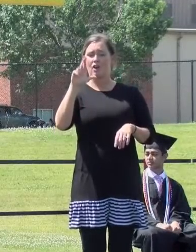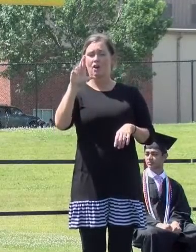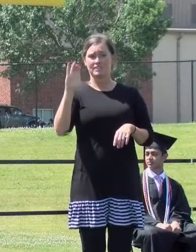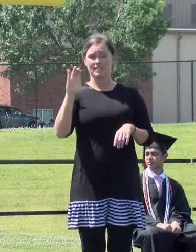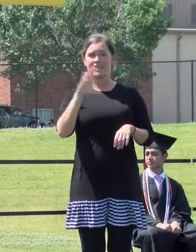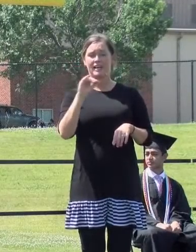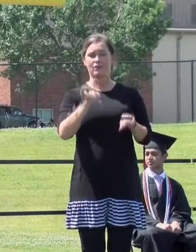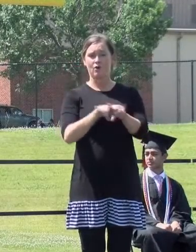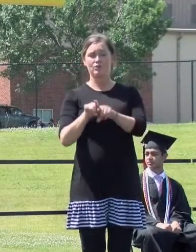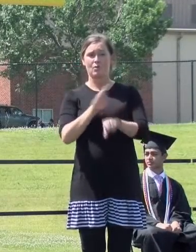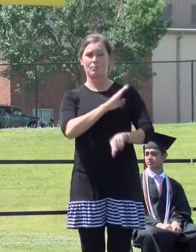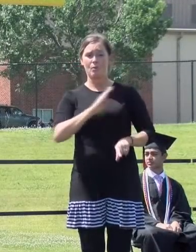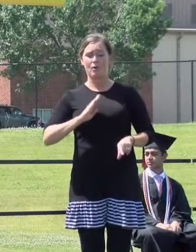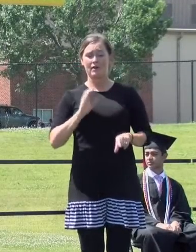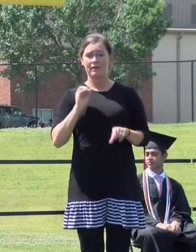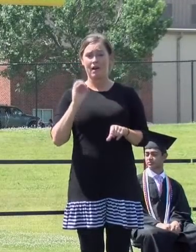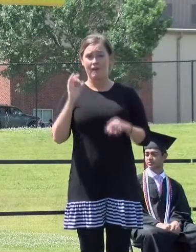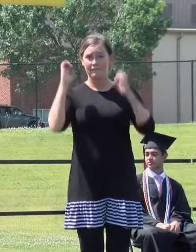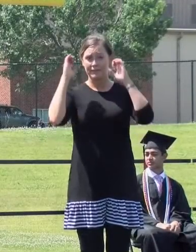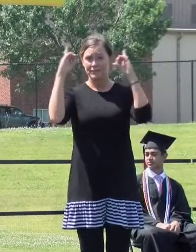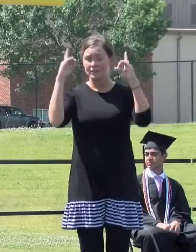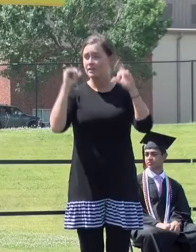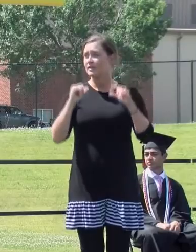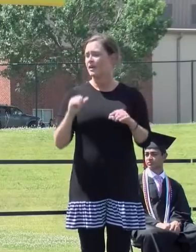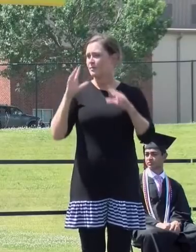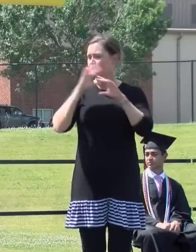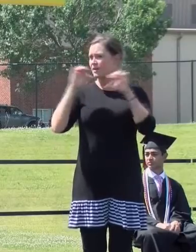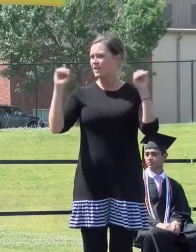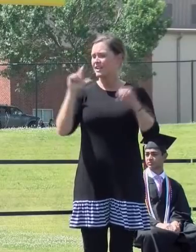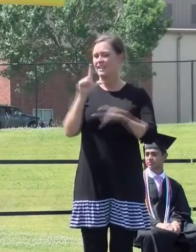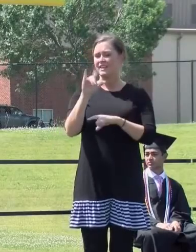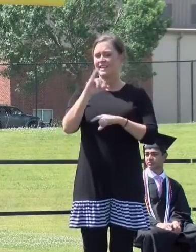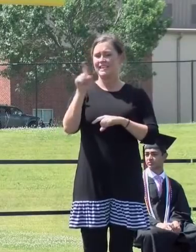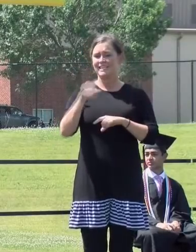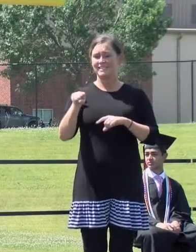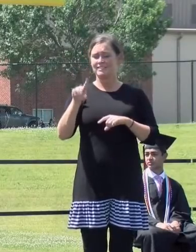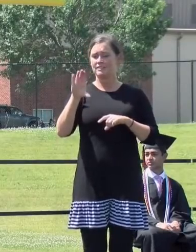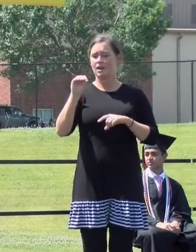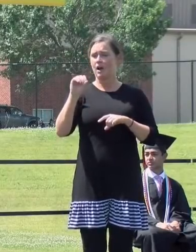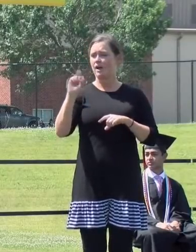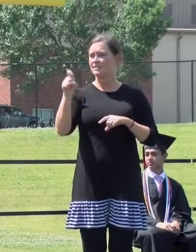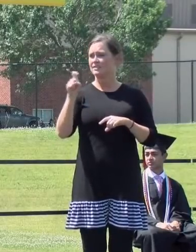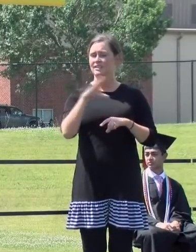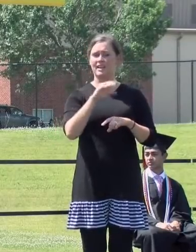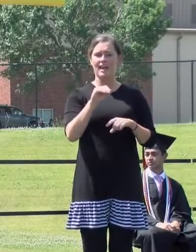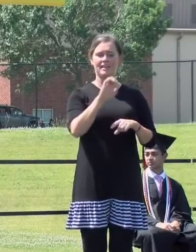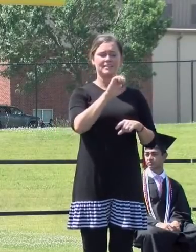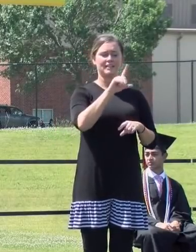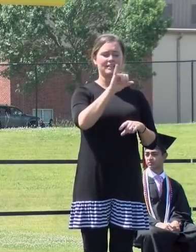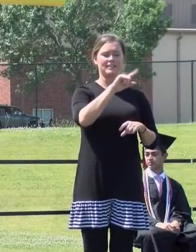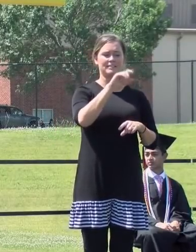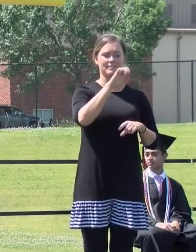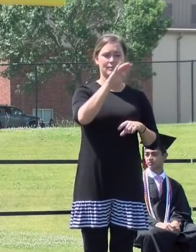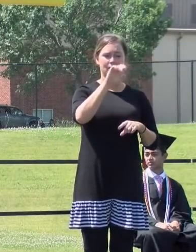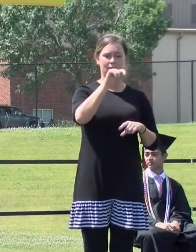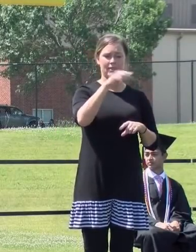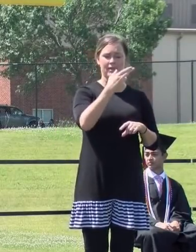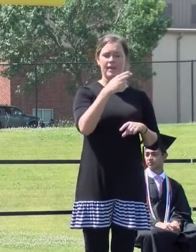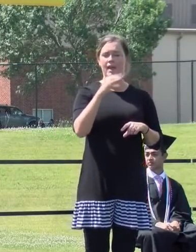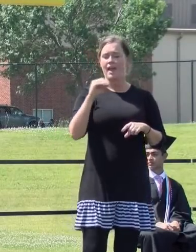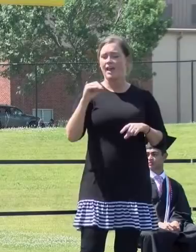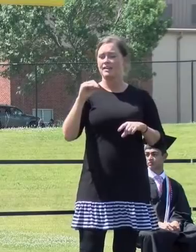and the Board of Education, President Ms. Liz Cox, Mrs. Elizabeth Brennan, Mrs. Lonnie